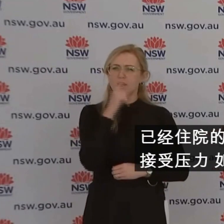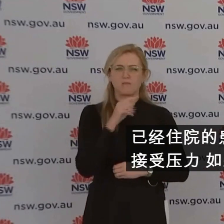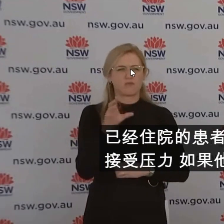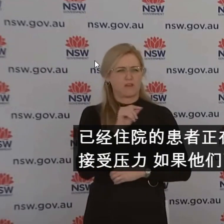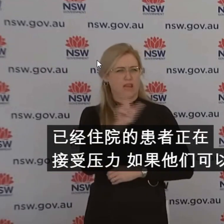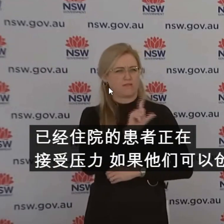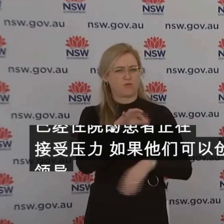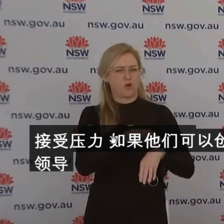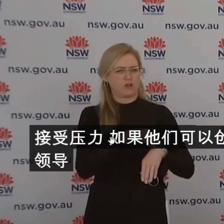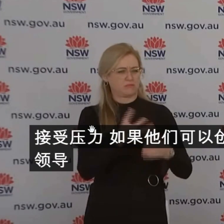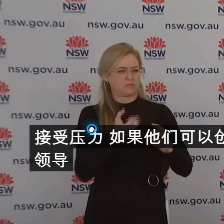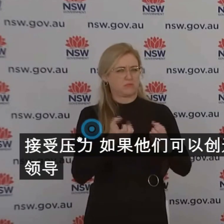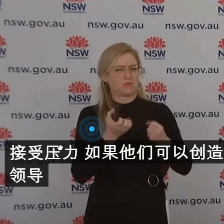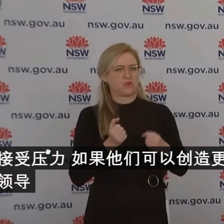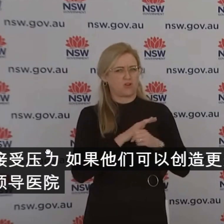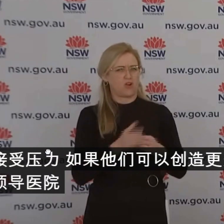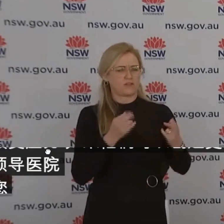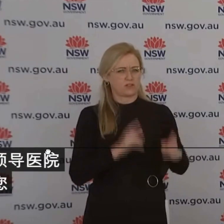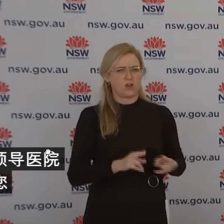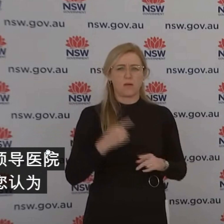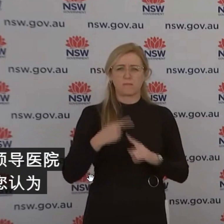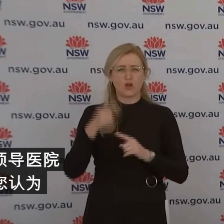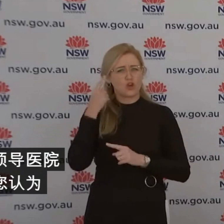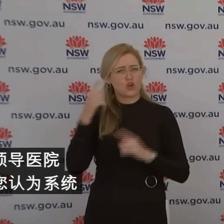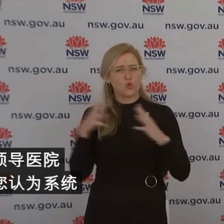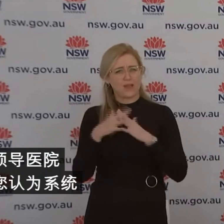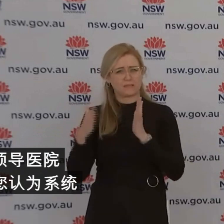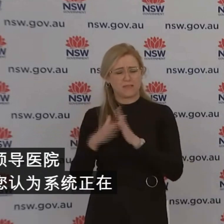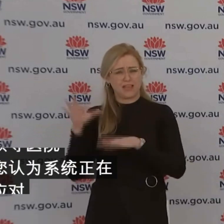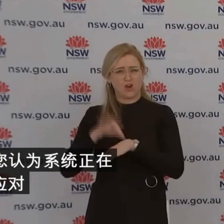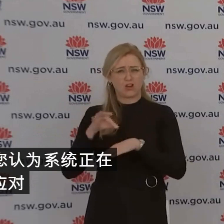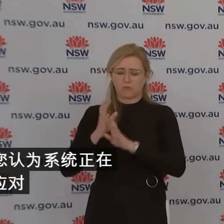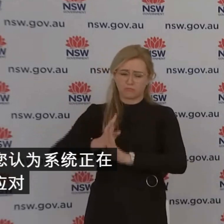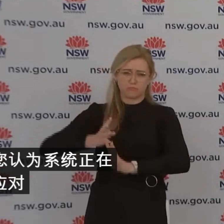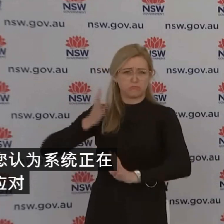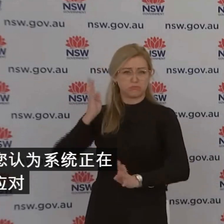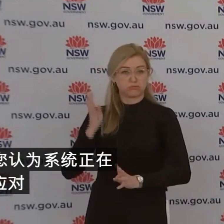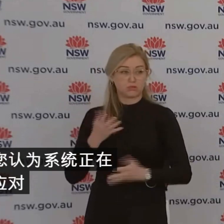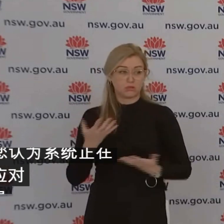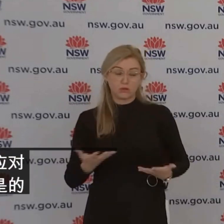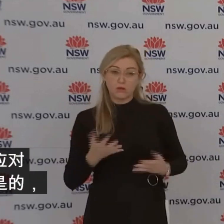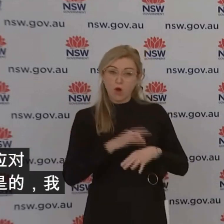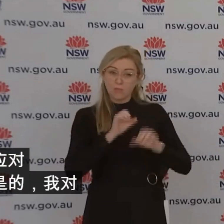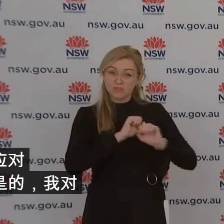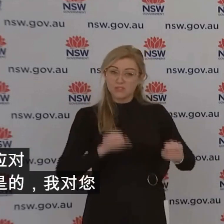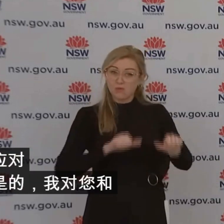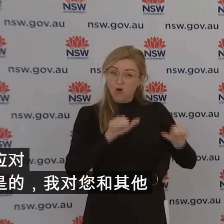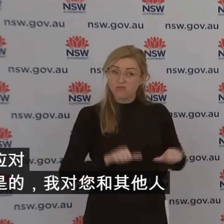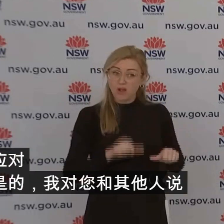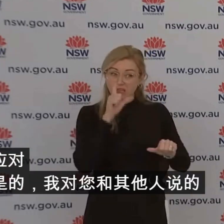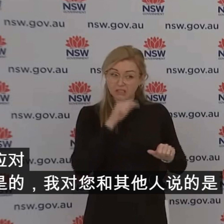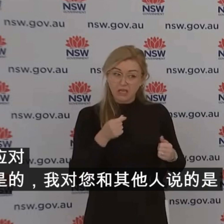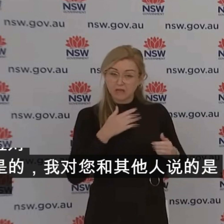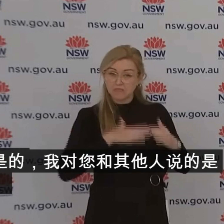them are being pressured to leave the hospital if they can to create more space. You maintain that the system is coping? Yes. Well, what I said to you